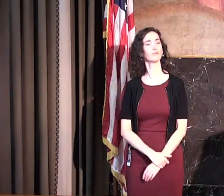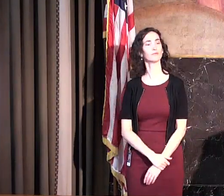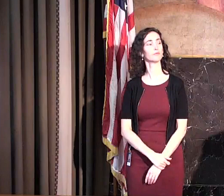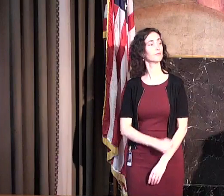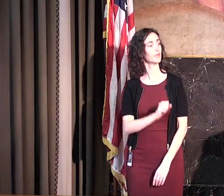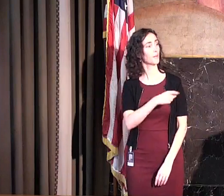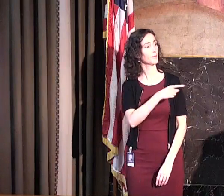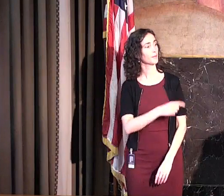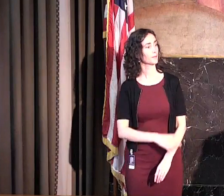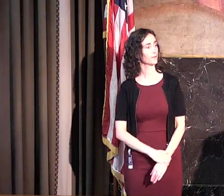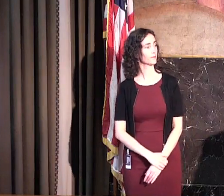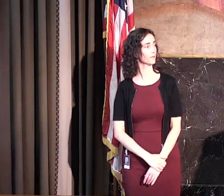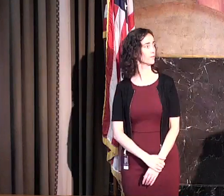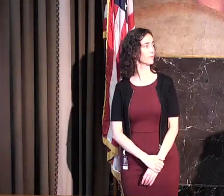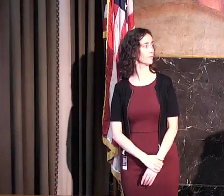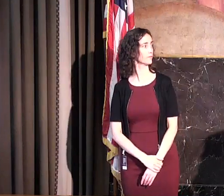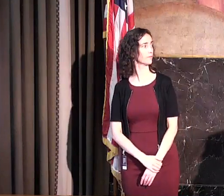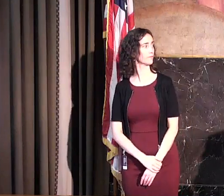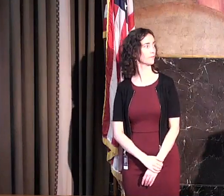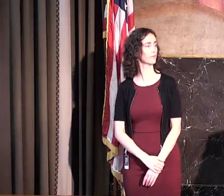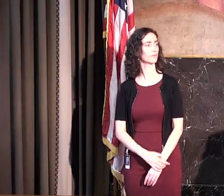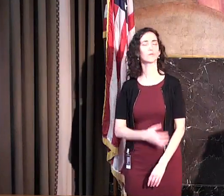Yes, ma'am.